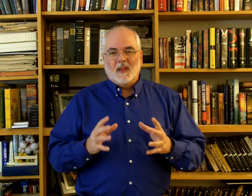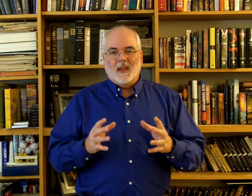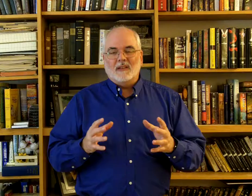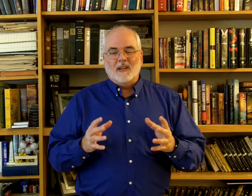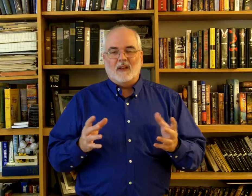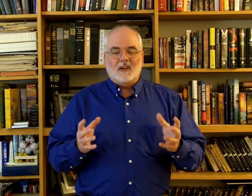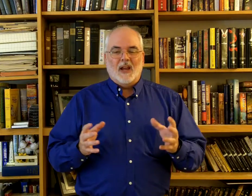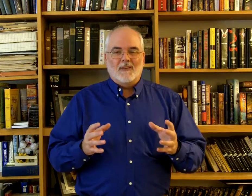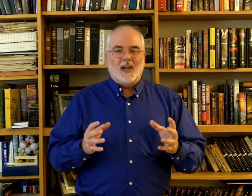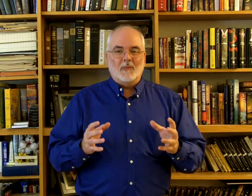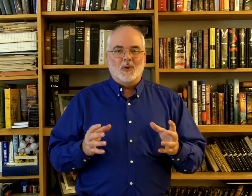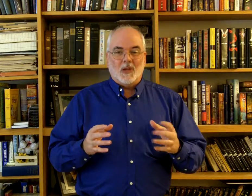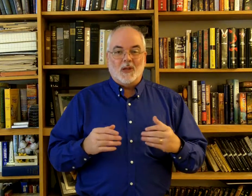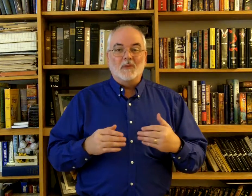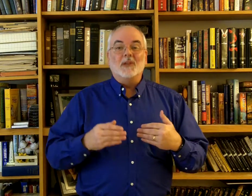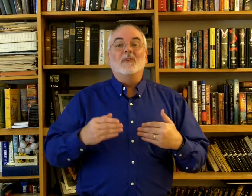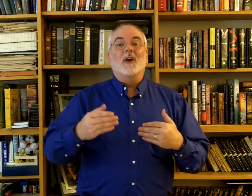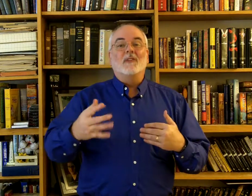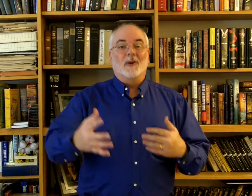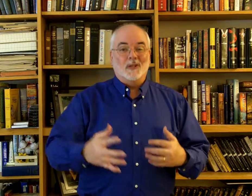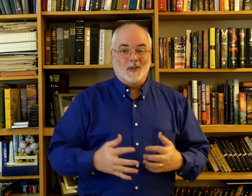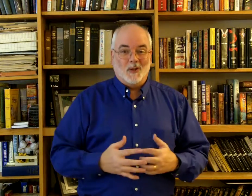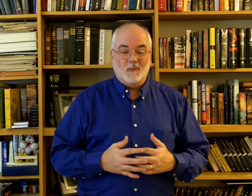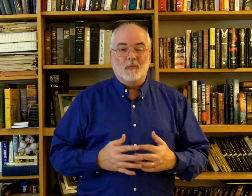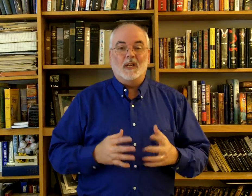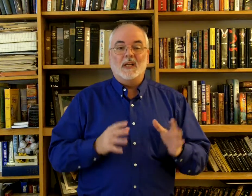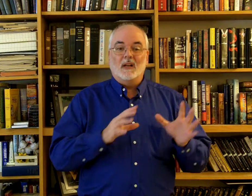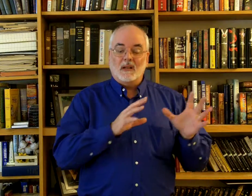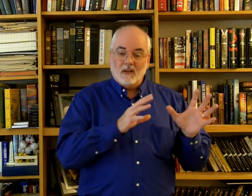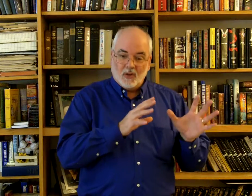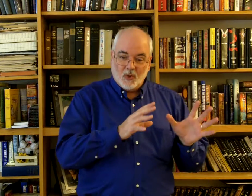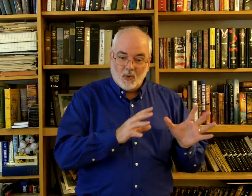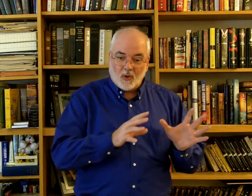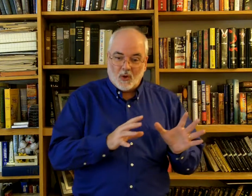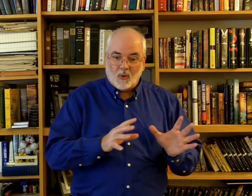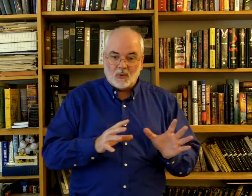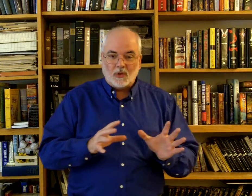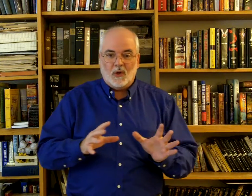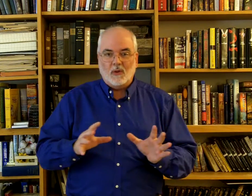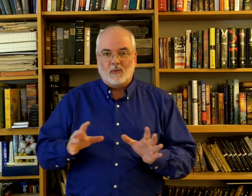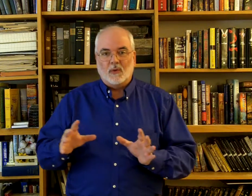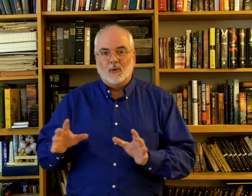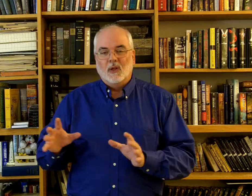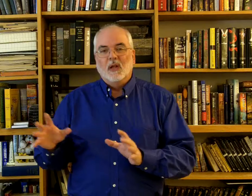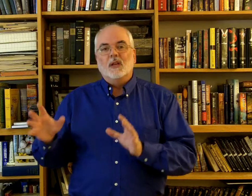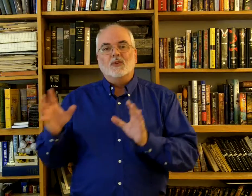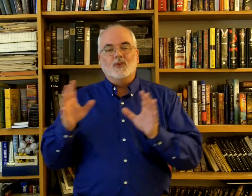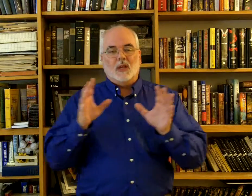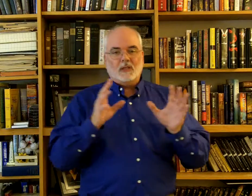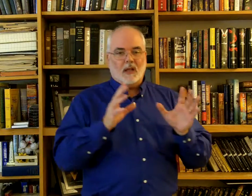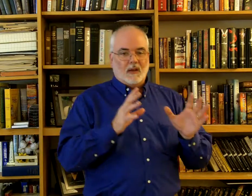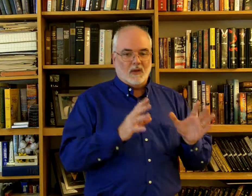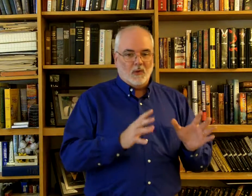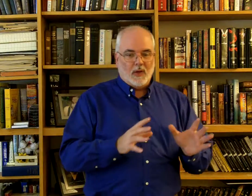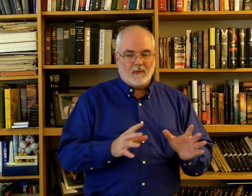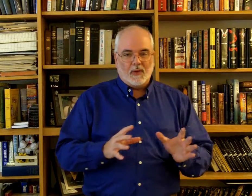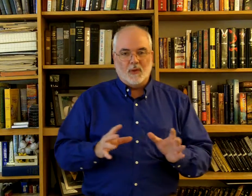It's not going to have a lot of music. It'll be very, very slow, but it'll do the whole song through just like you would have to do it